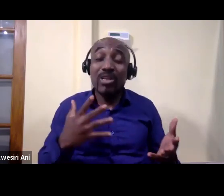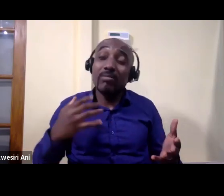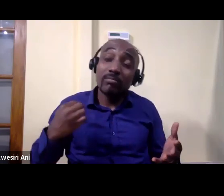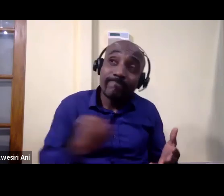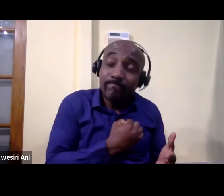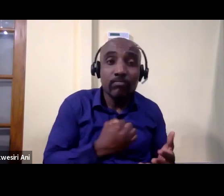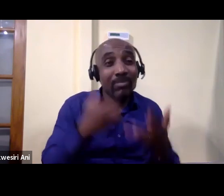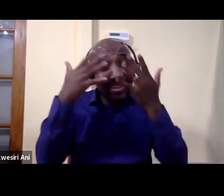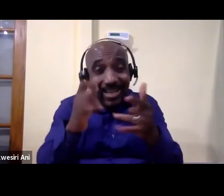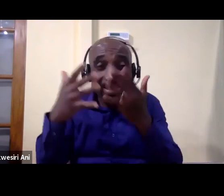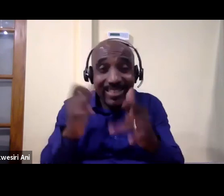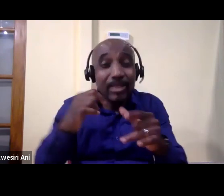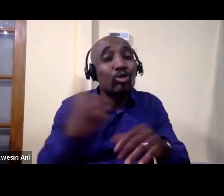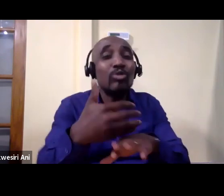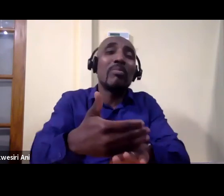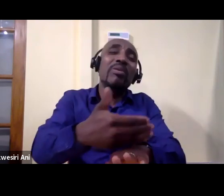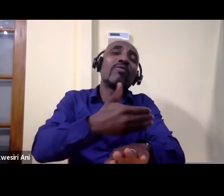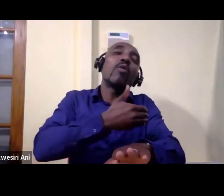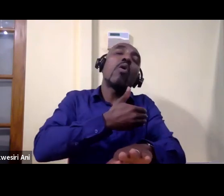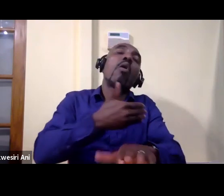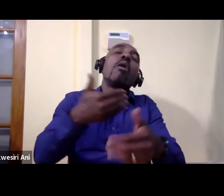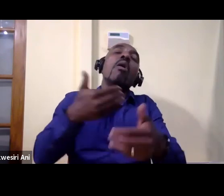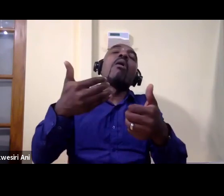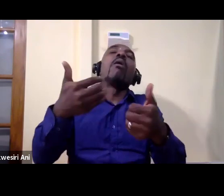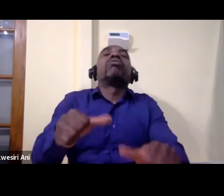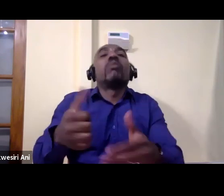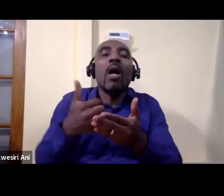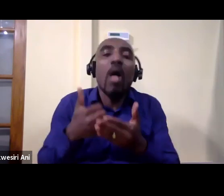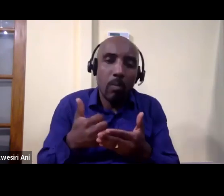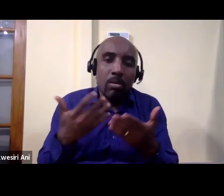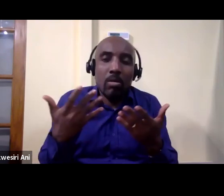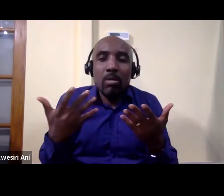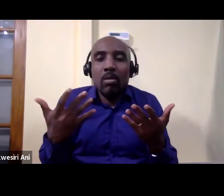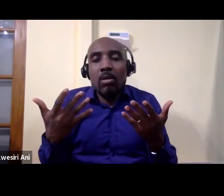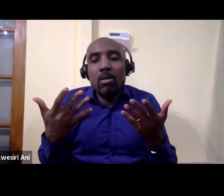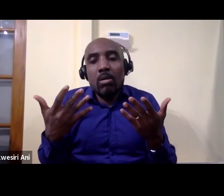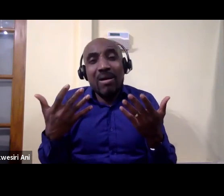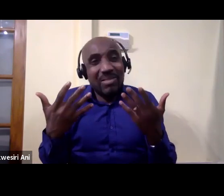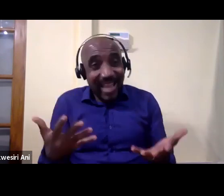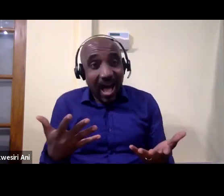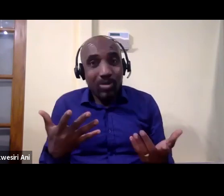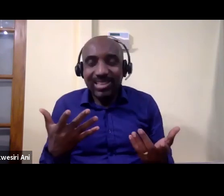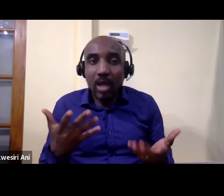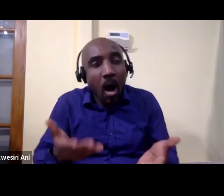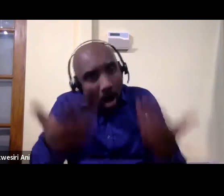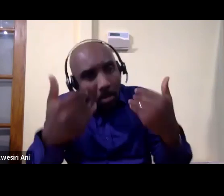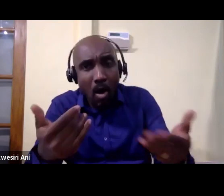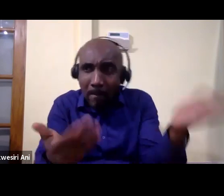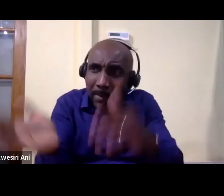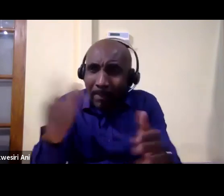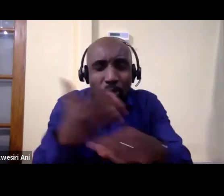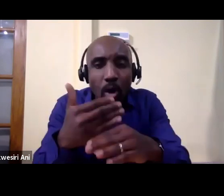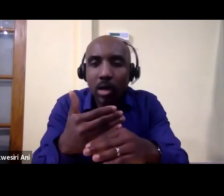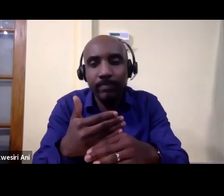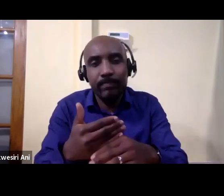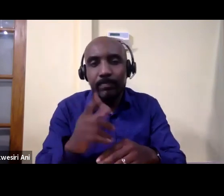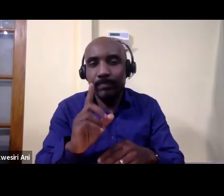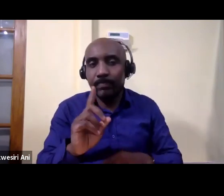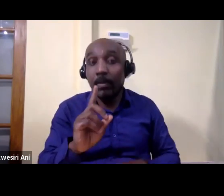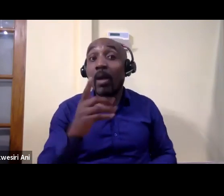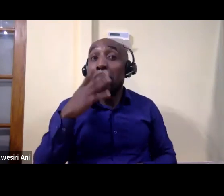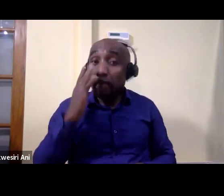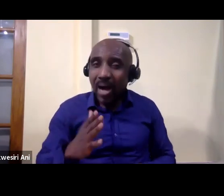earlier. It would have been of great help. And now they are bagging on us going back to work. There's a need for a high